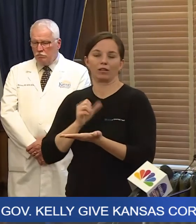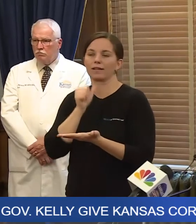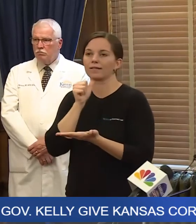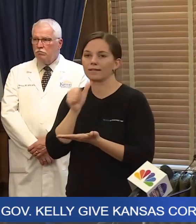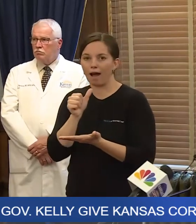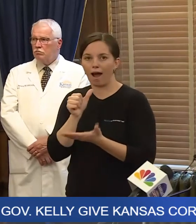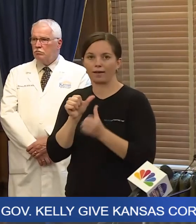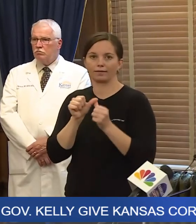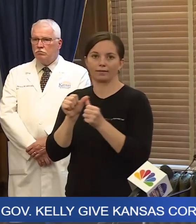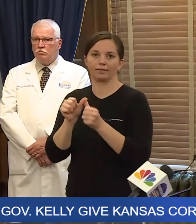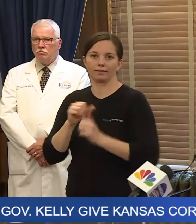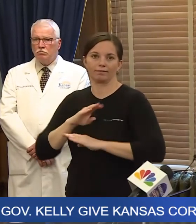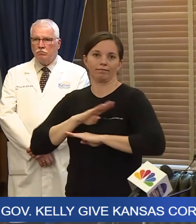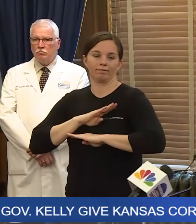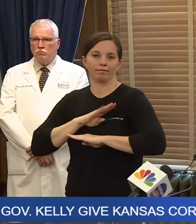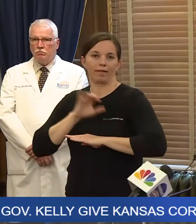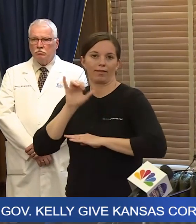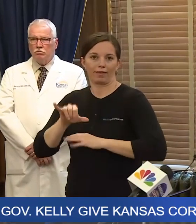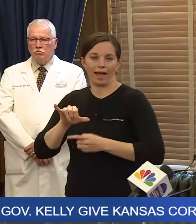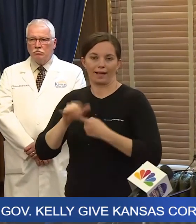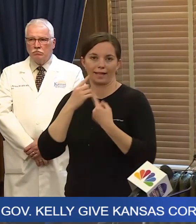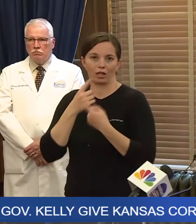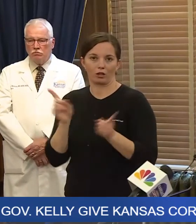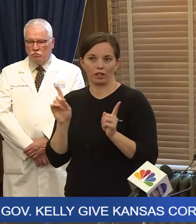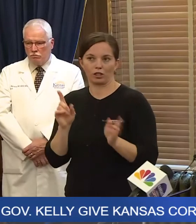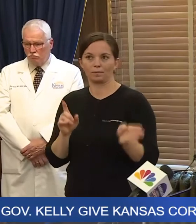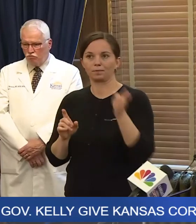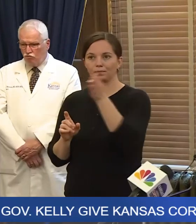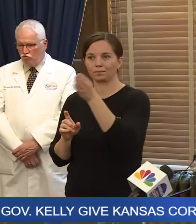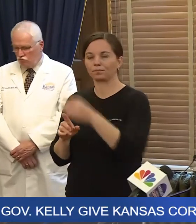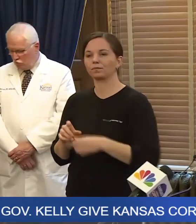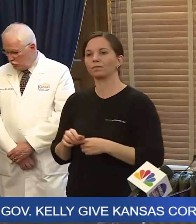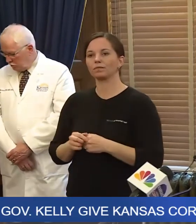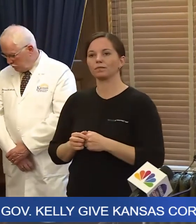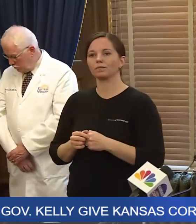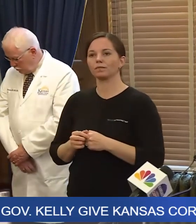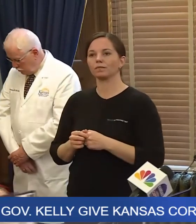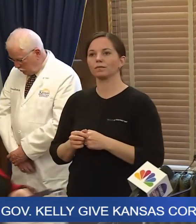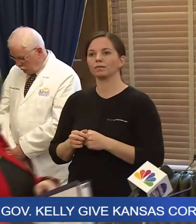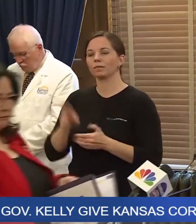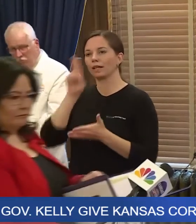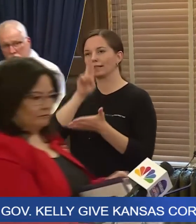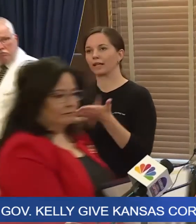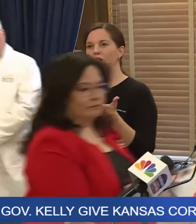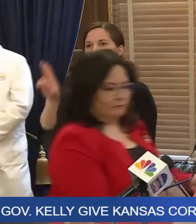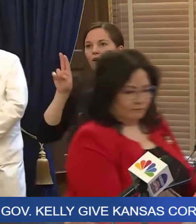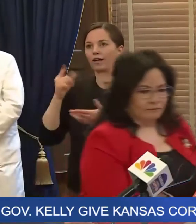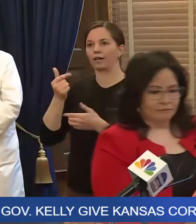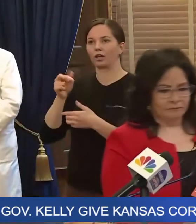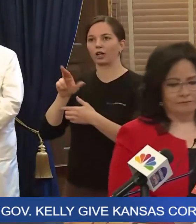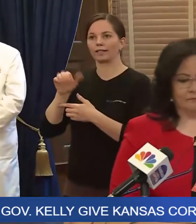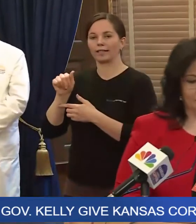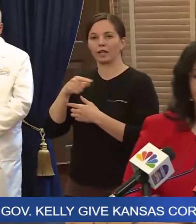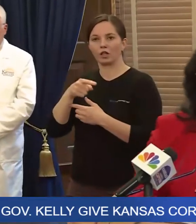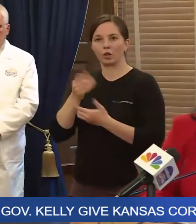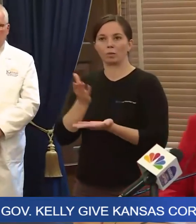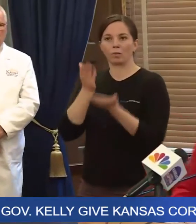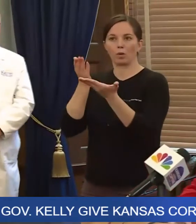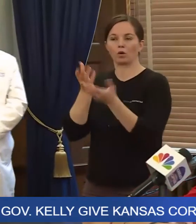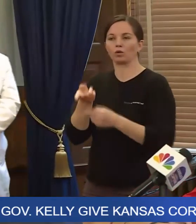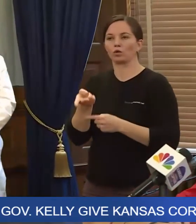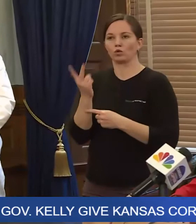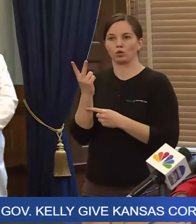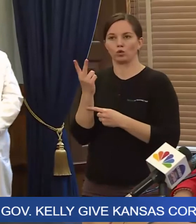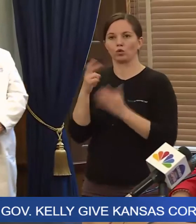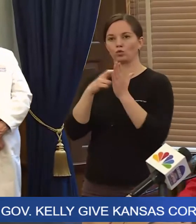declaration. Secretary Garcia, earlier you had spoken about submitting two separate temporary rules or regulations to